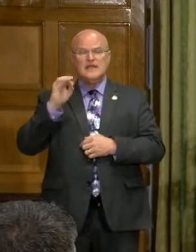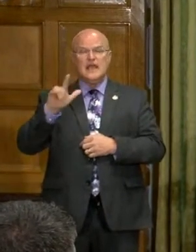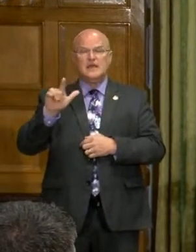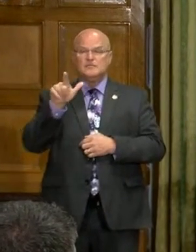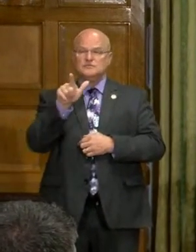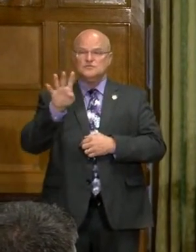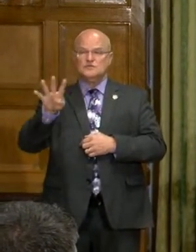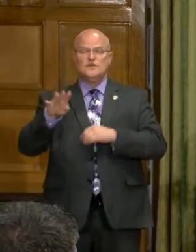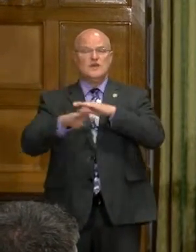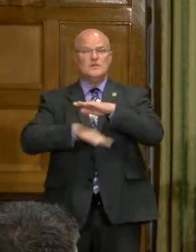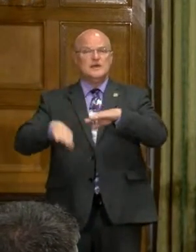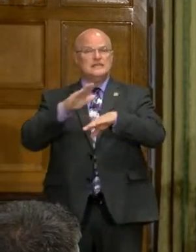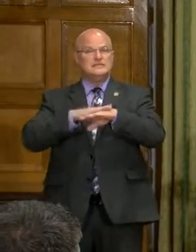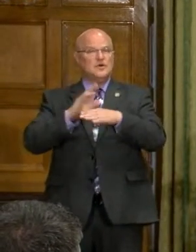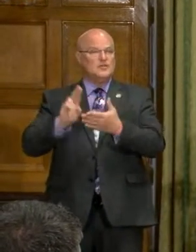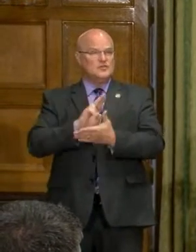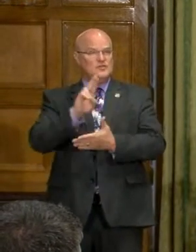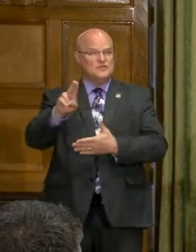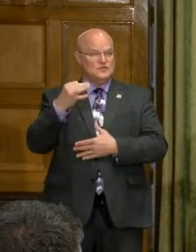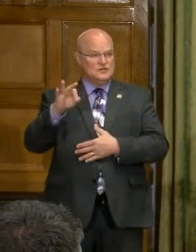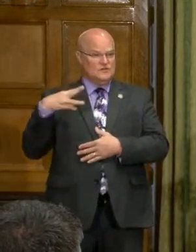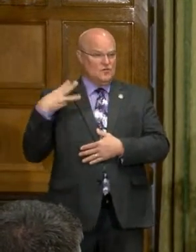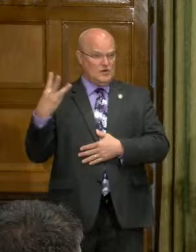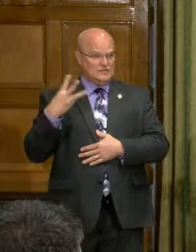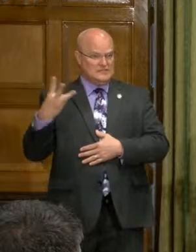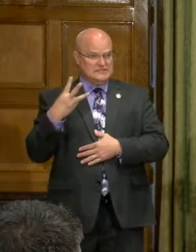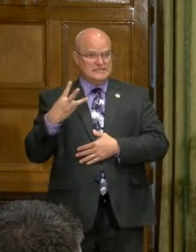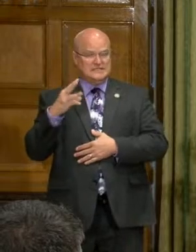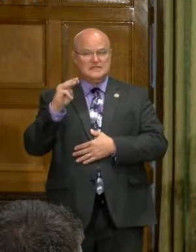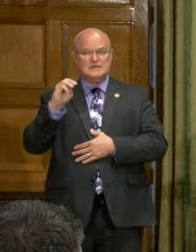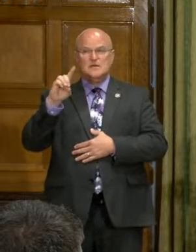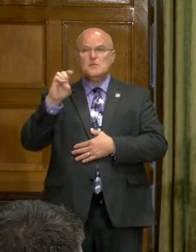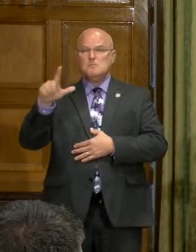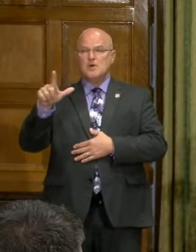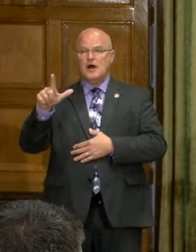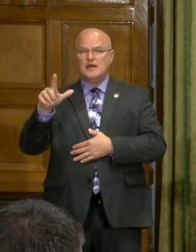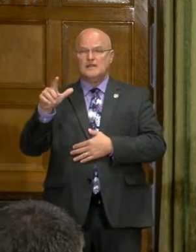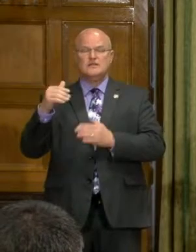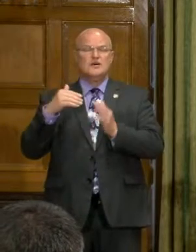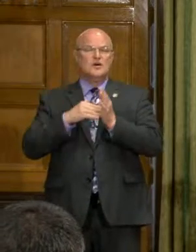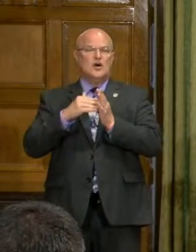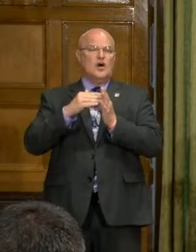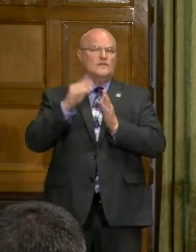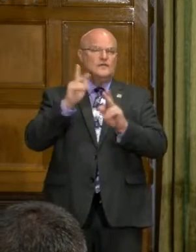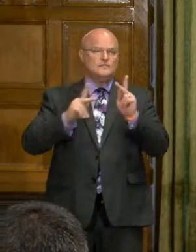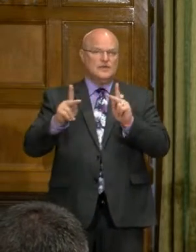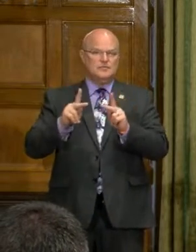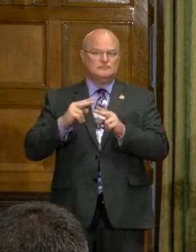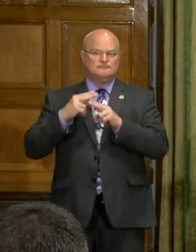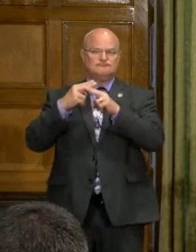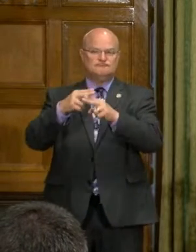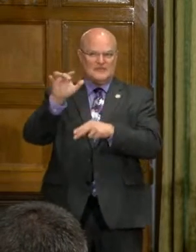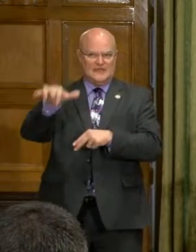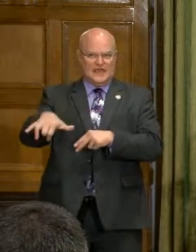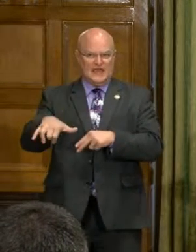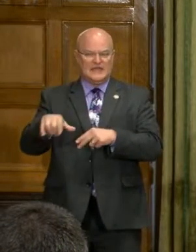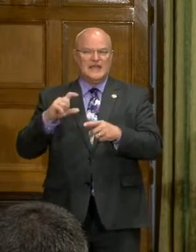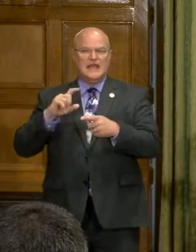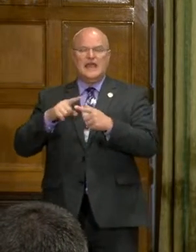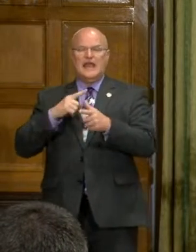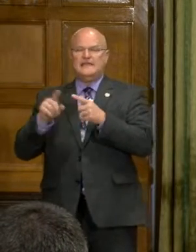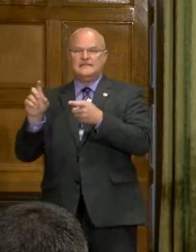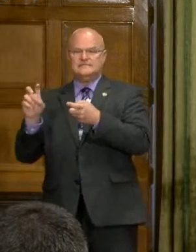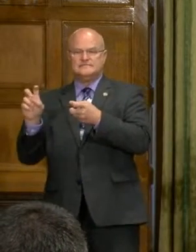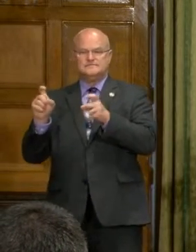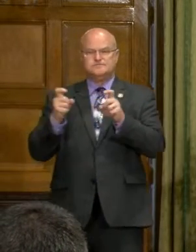and that was based upon the University of Washington model that's often cited across the country. And then they shifted the model